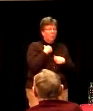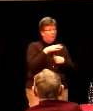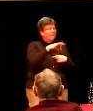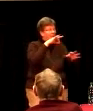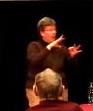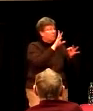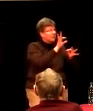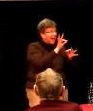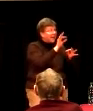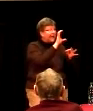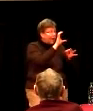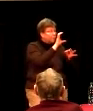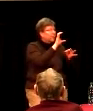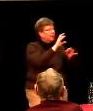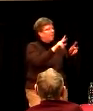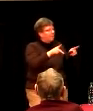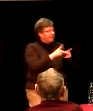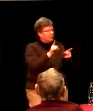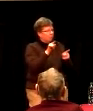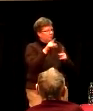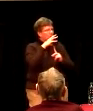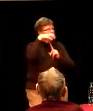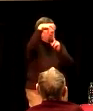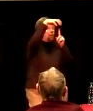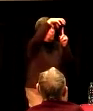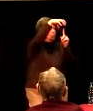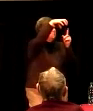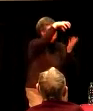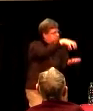locations where we think they landed.